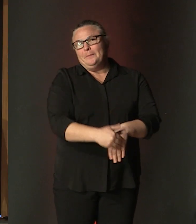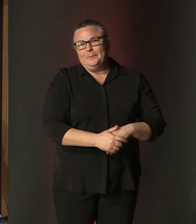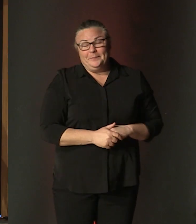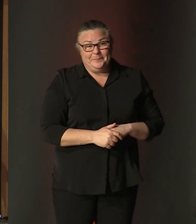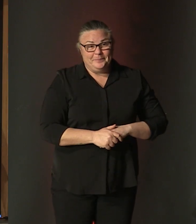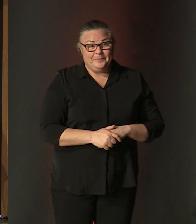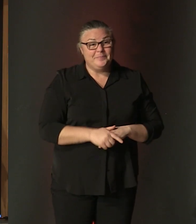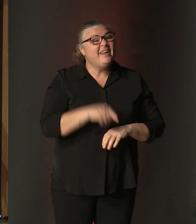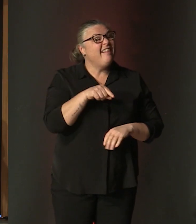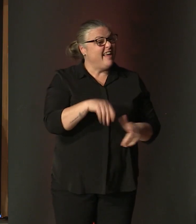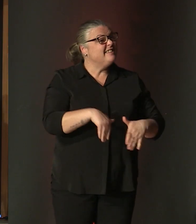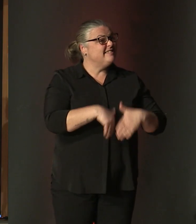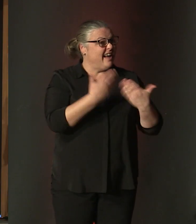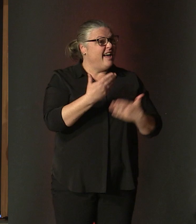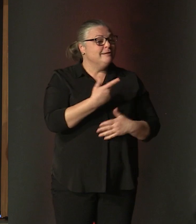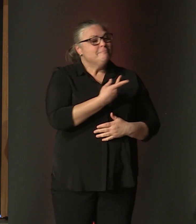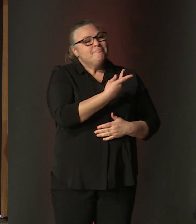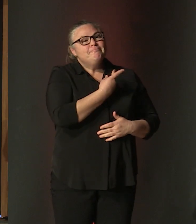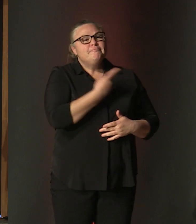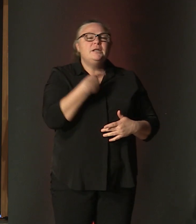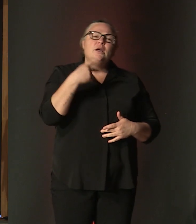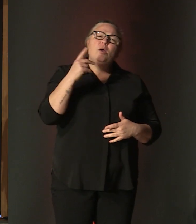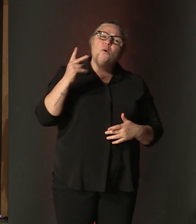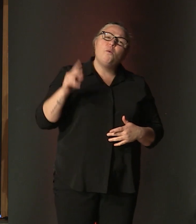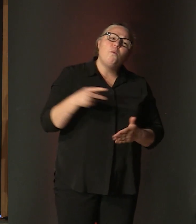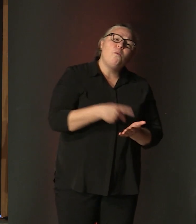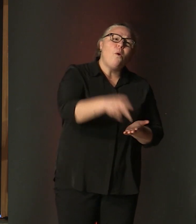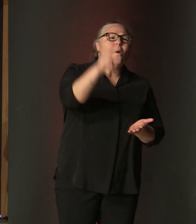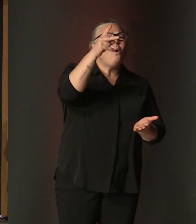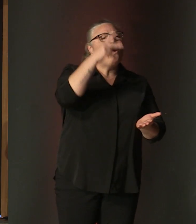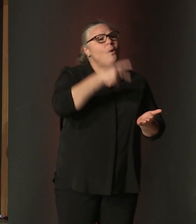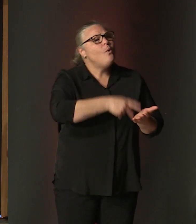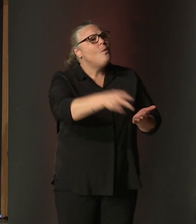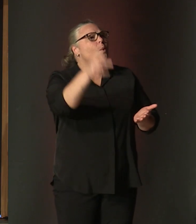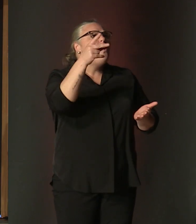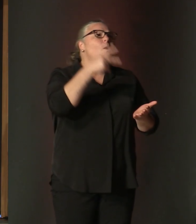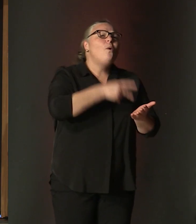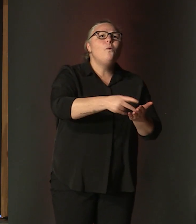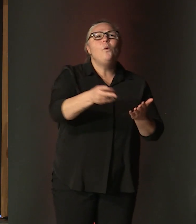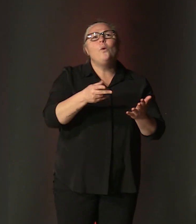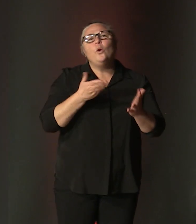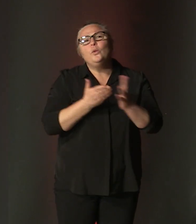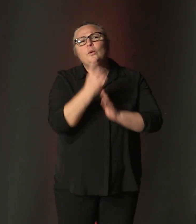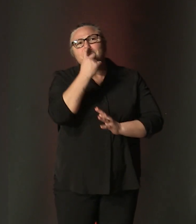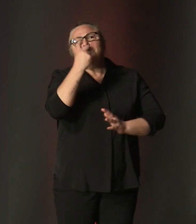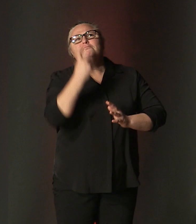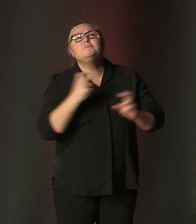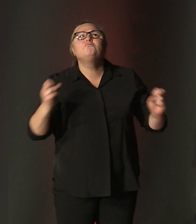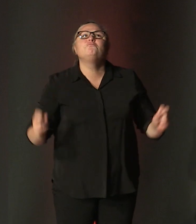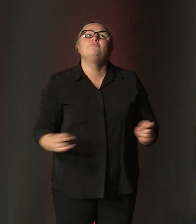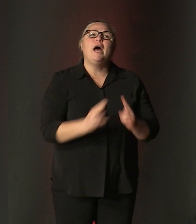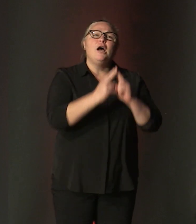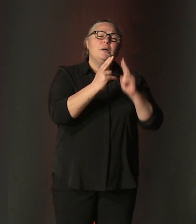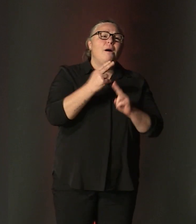That day, we walked for miles through the hallowed halls of the Louvre, gazing